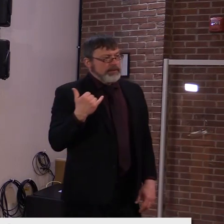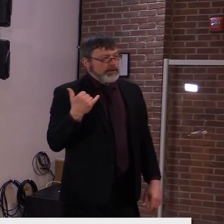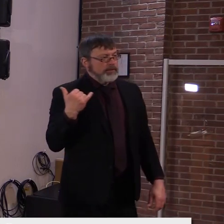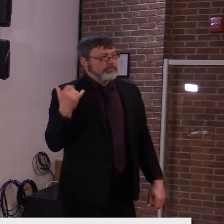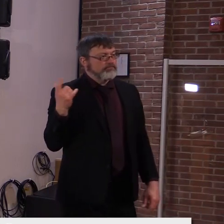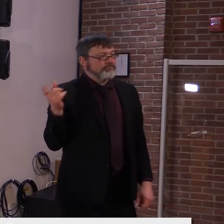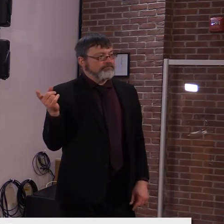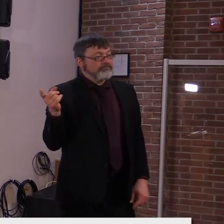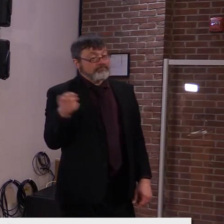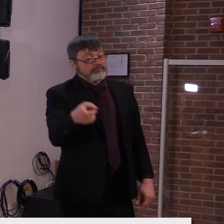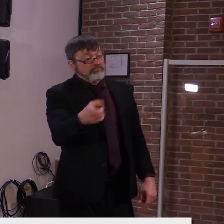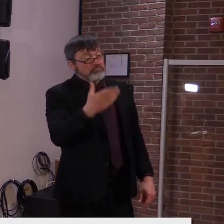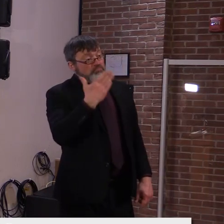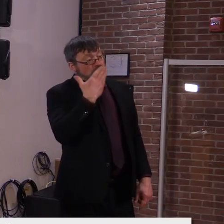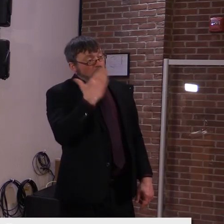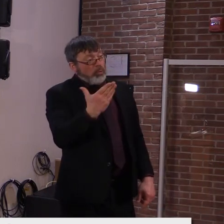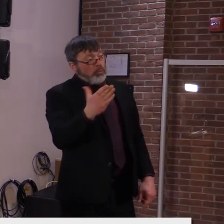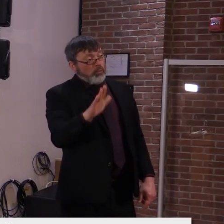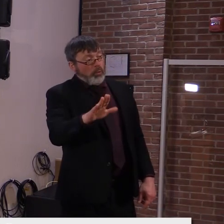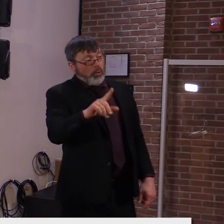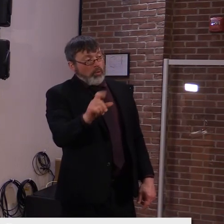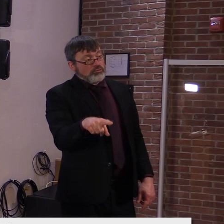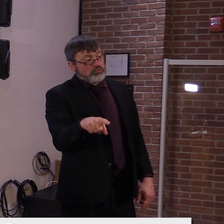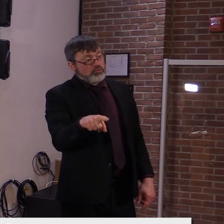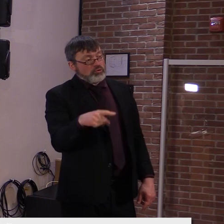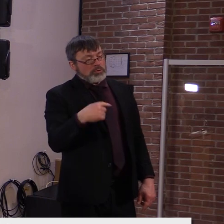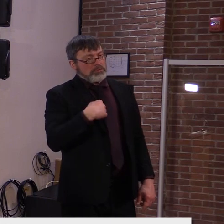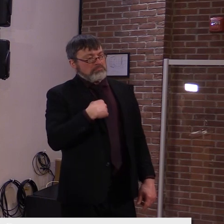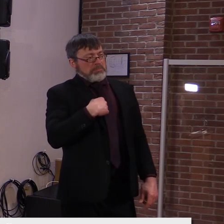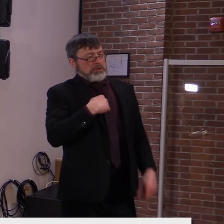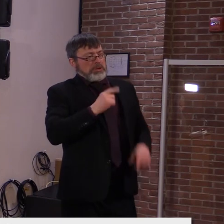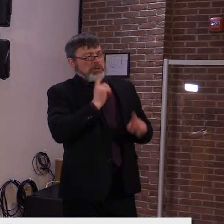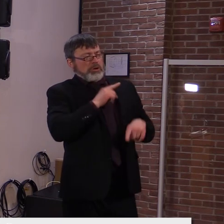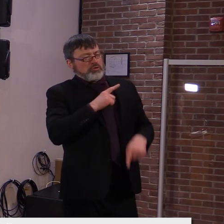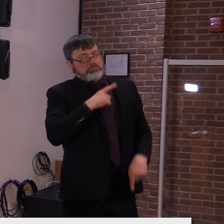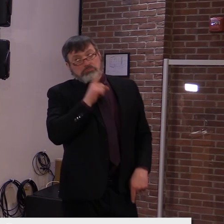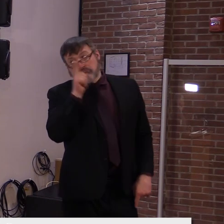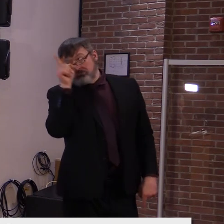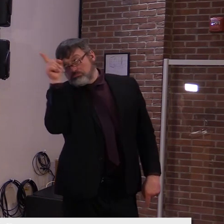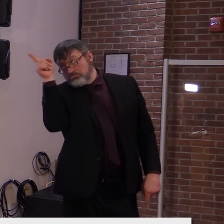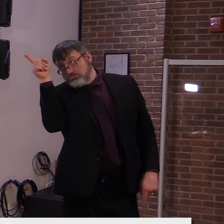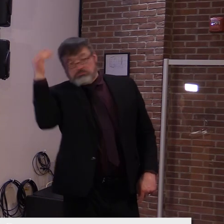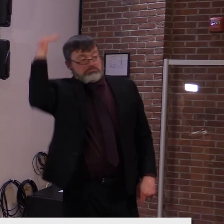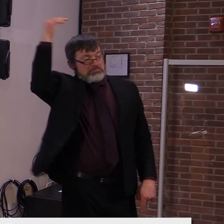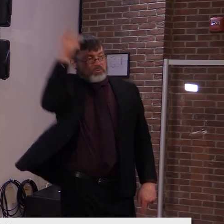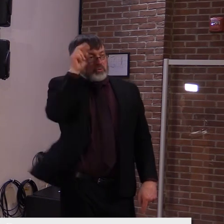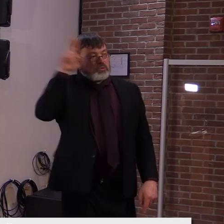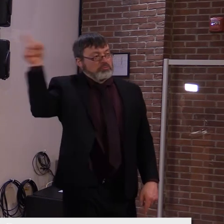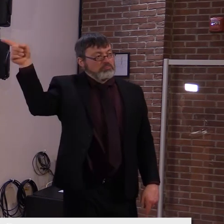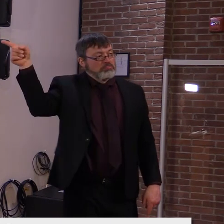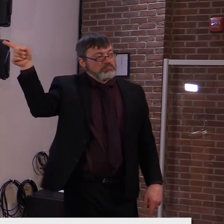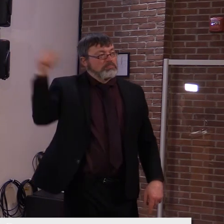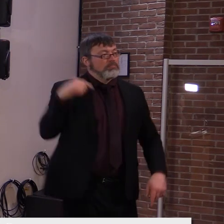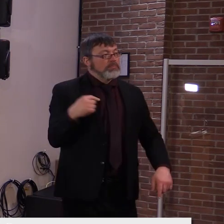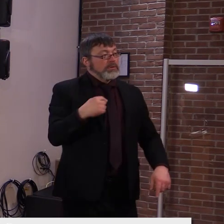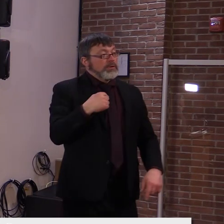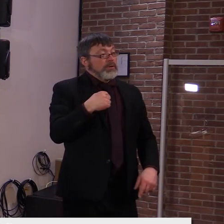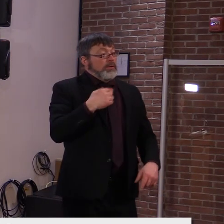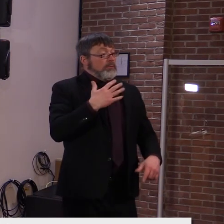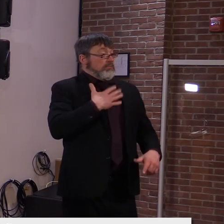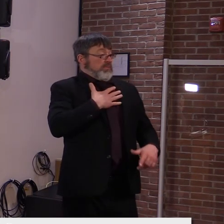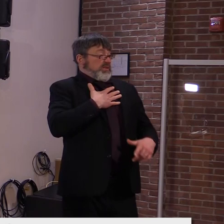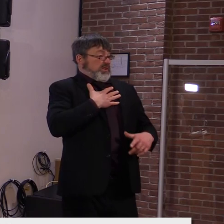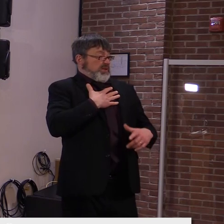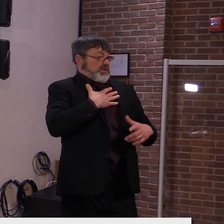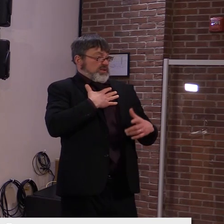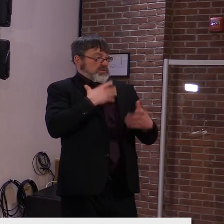don't have an MD after my name. But my understanding is not everyone that has symptoms is hospitalized.